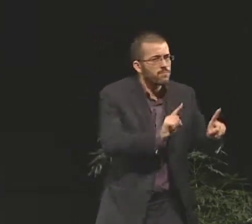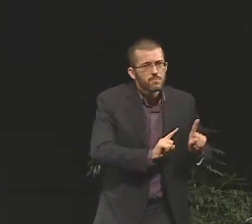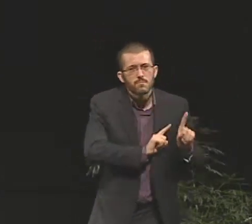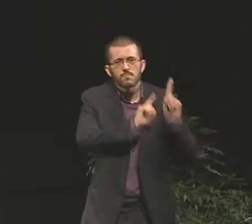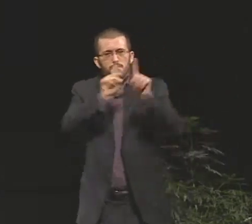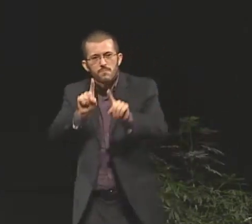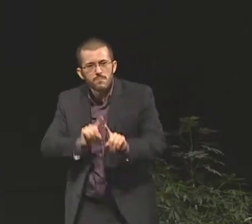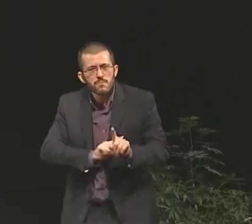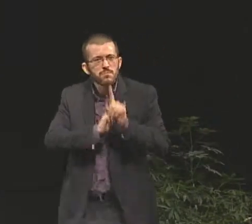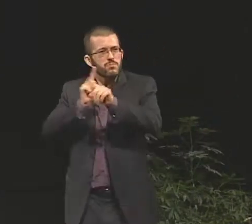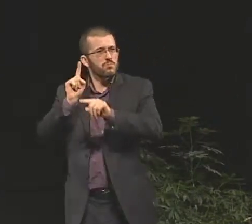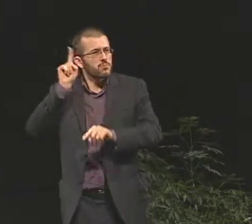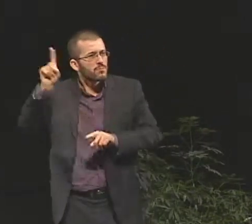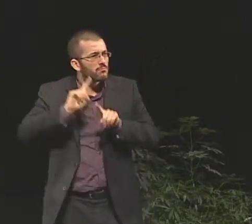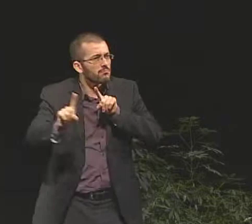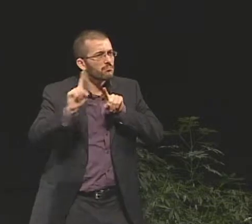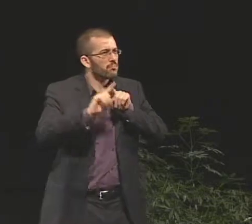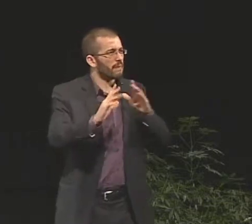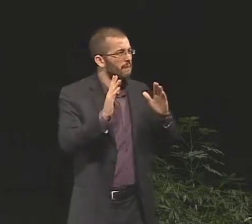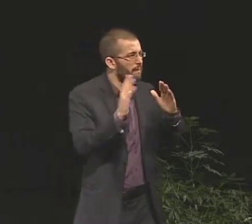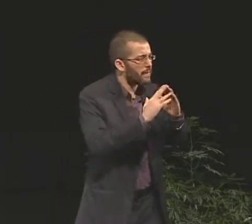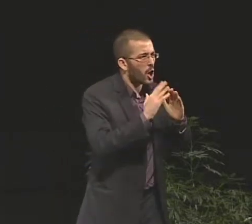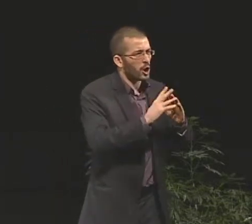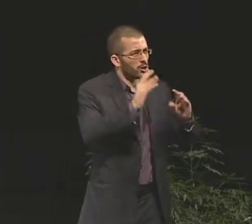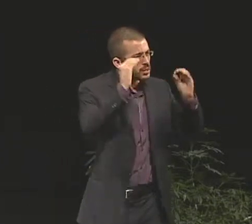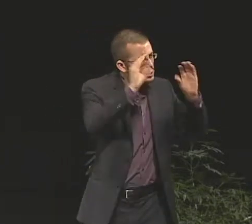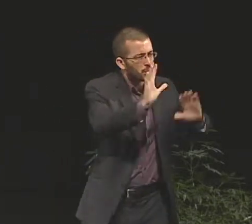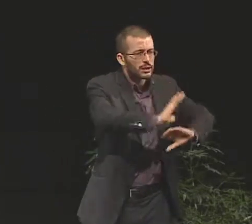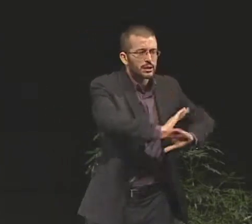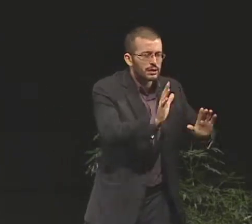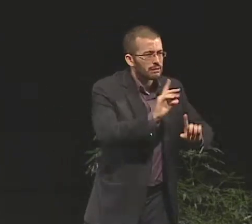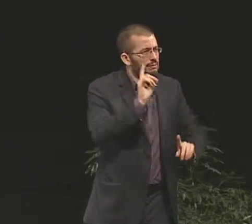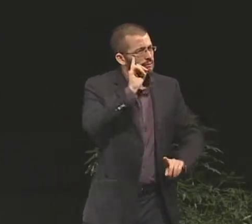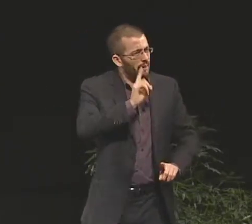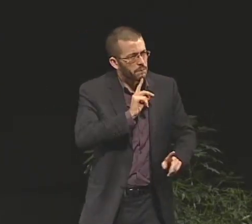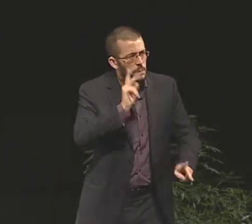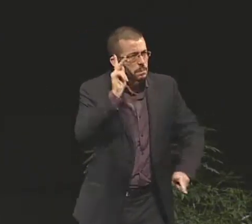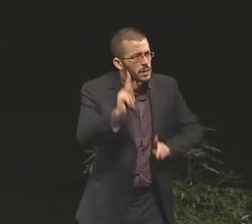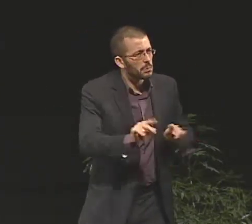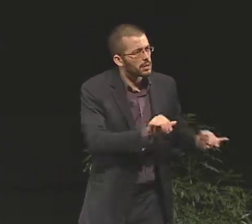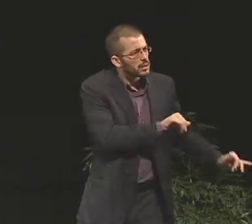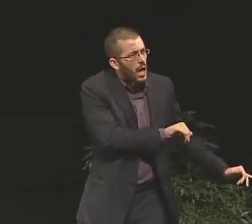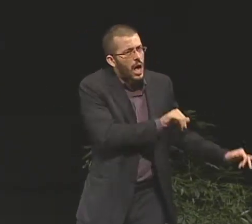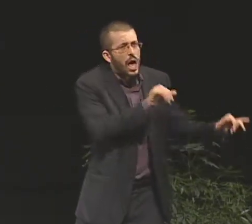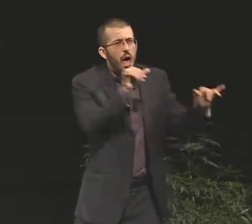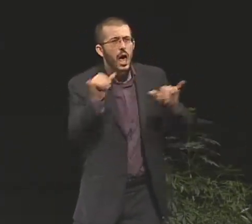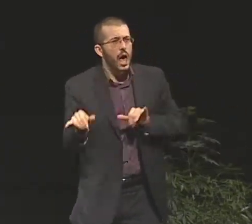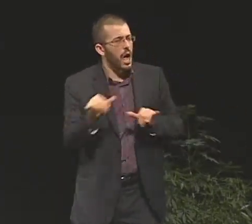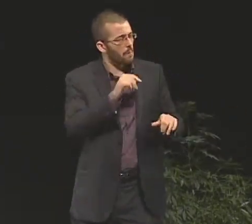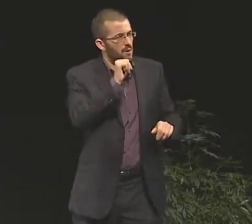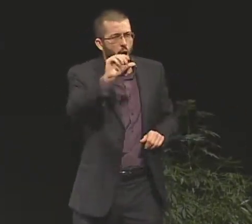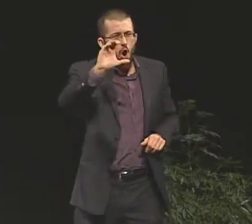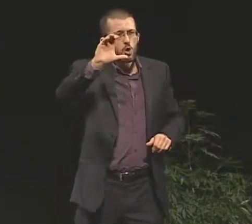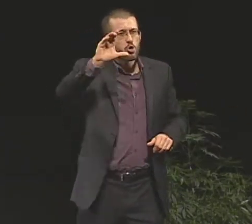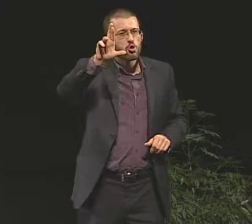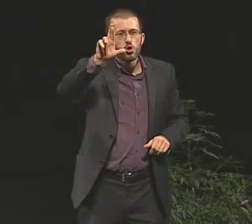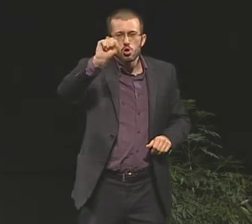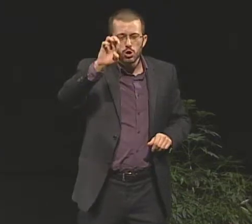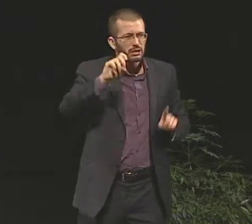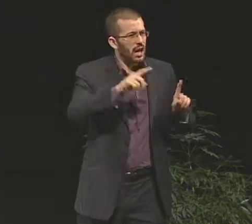decided to do some outreach into the local communities and teachers saying, deaf people are the same